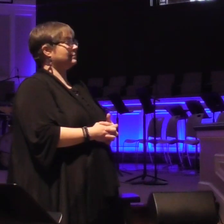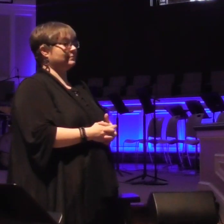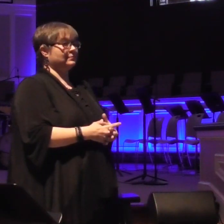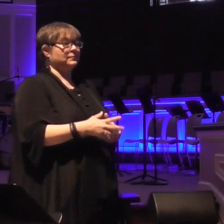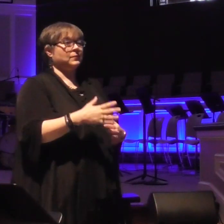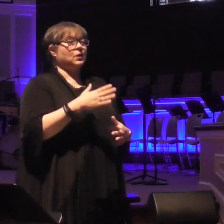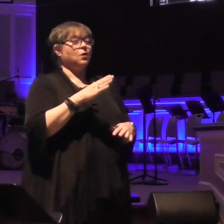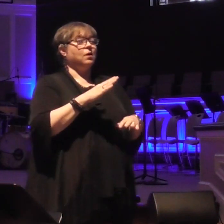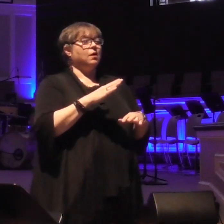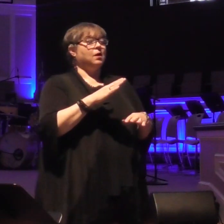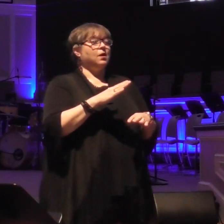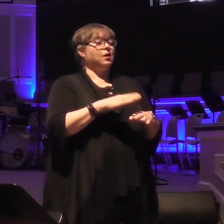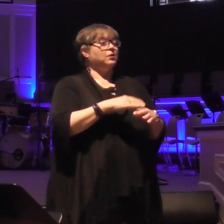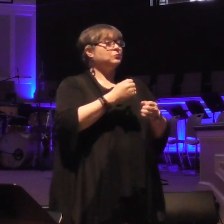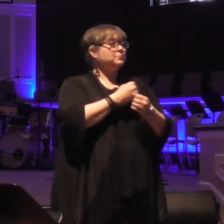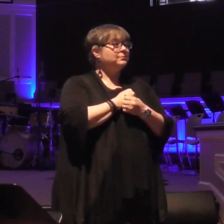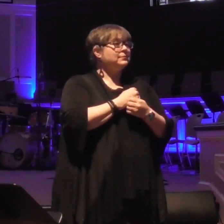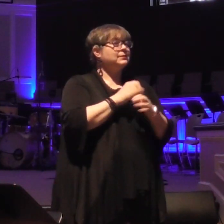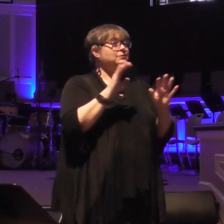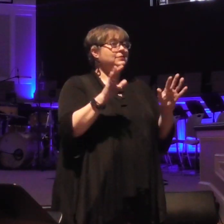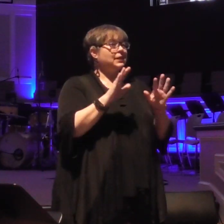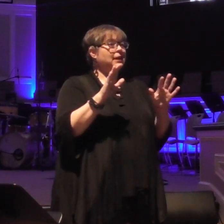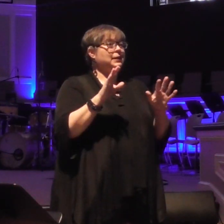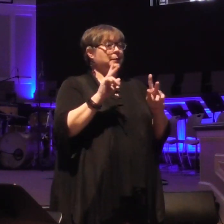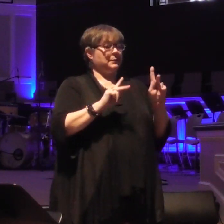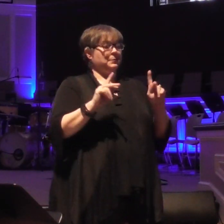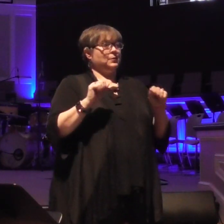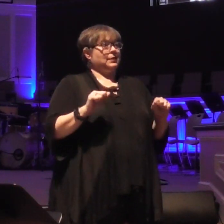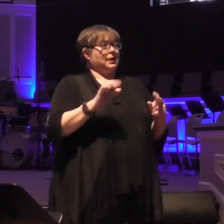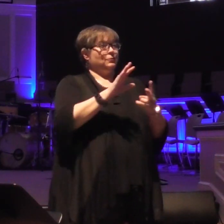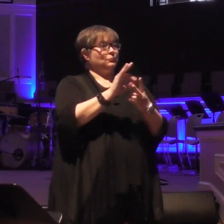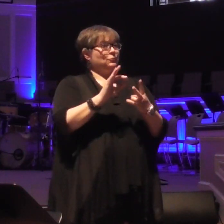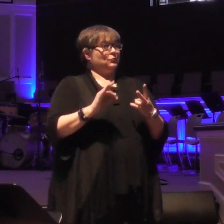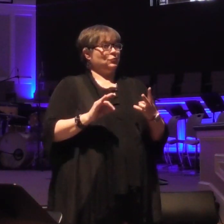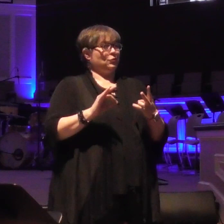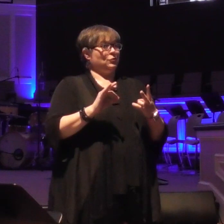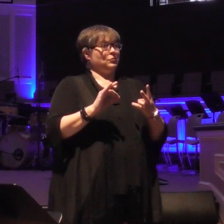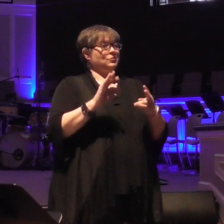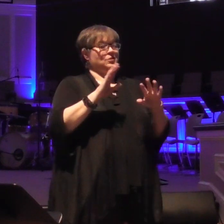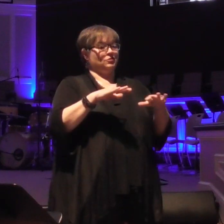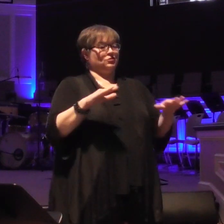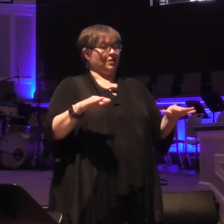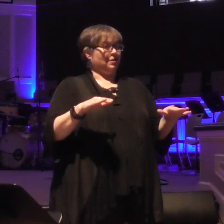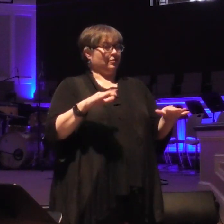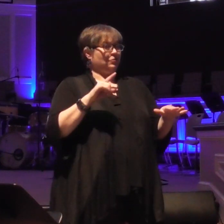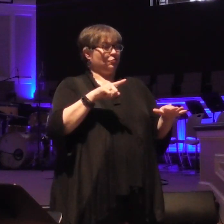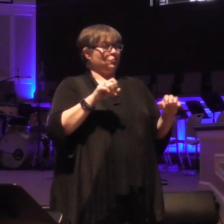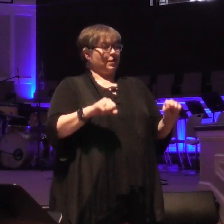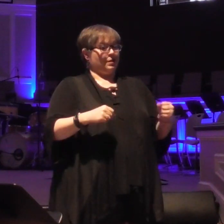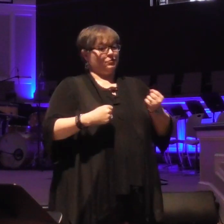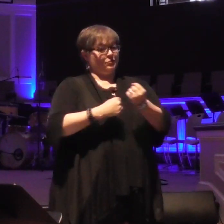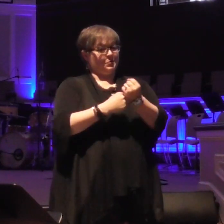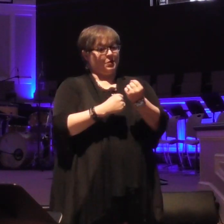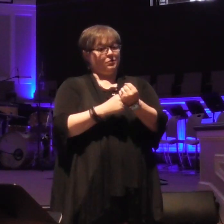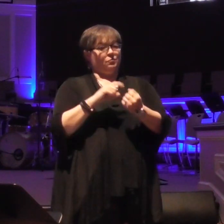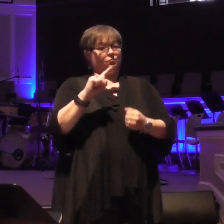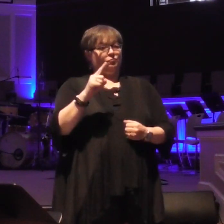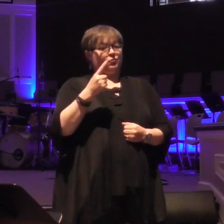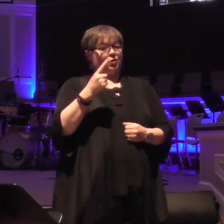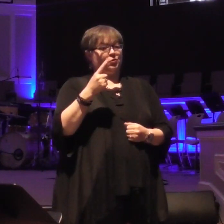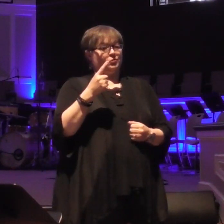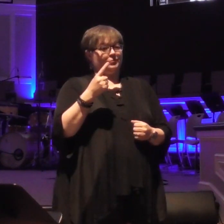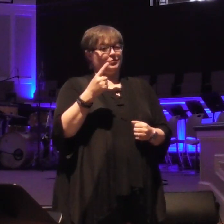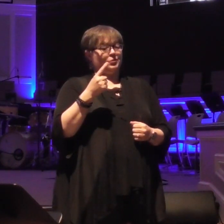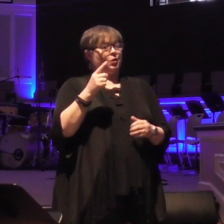Passion Sunday, people of all ages may select a child to sponsor. Be praying about your involvement in this. First Hope helps so